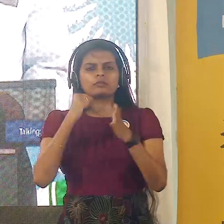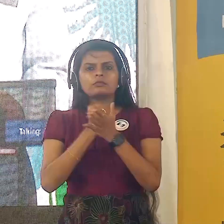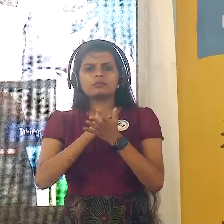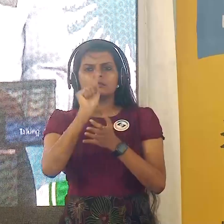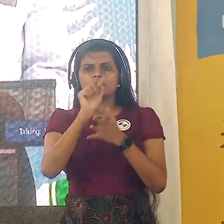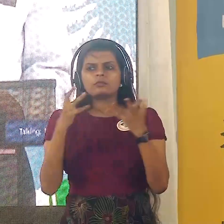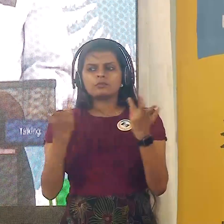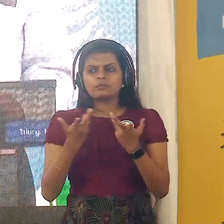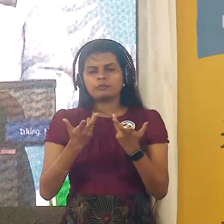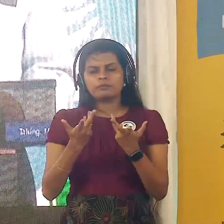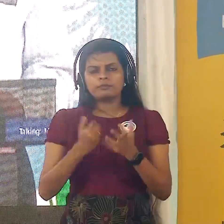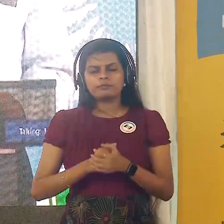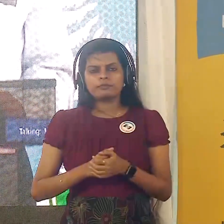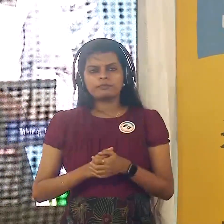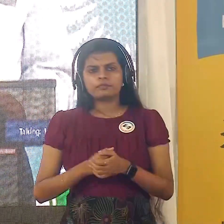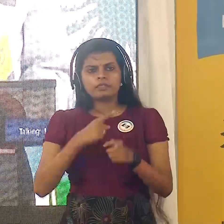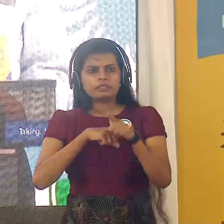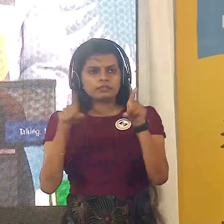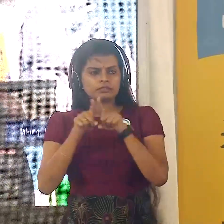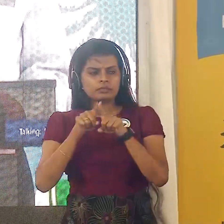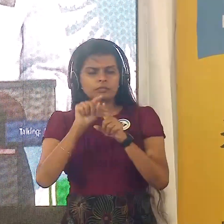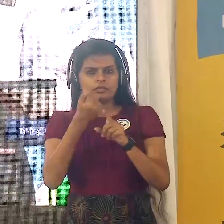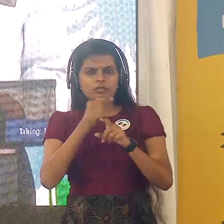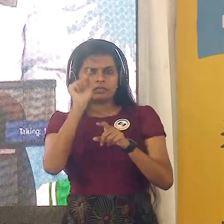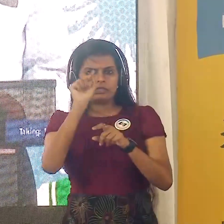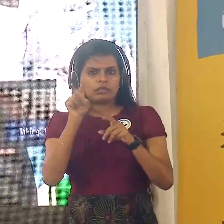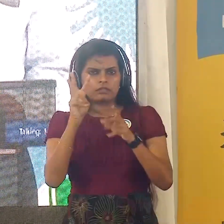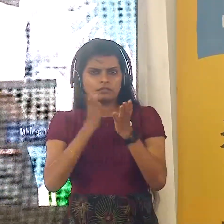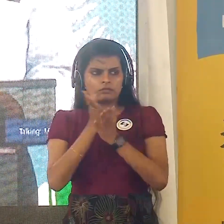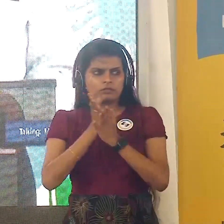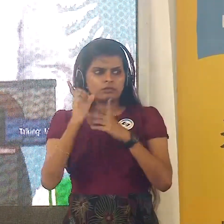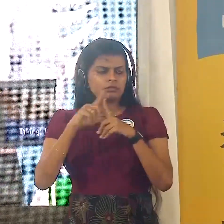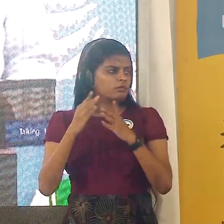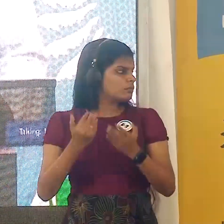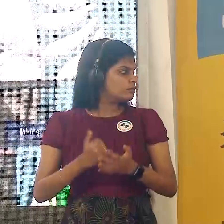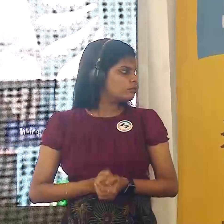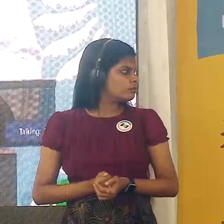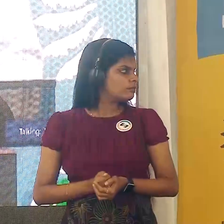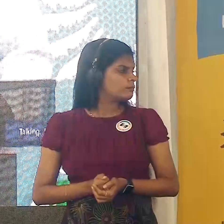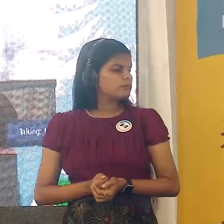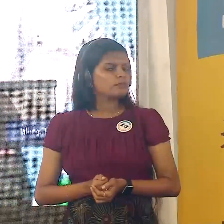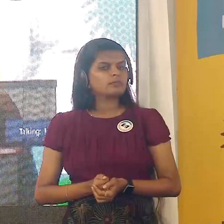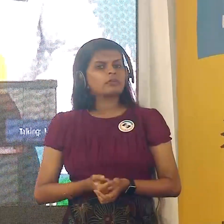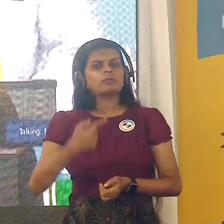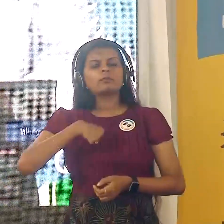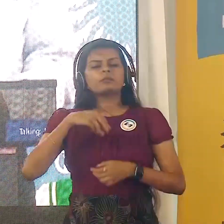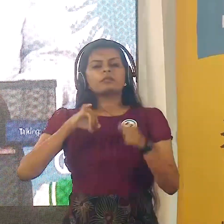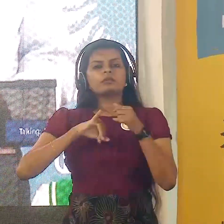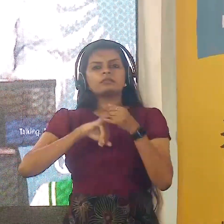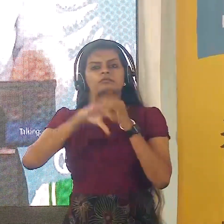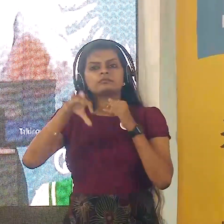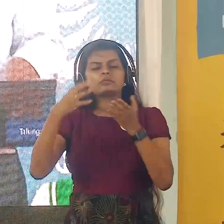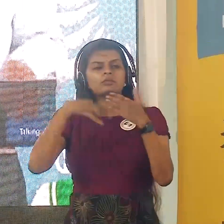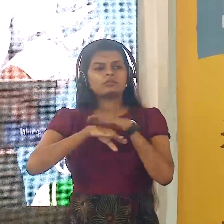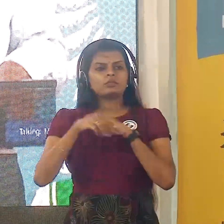government and so on can now be termed as freebies. Absolutely, it is. In fact, in our country, this is